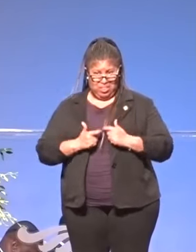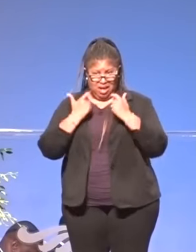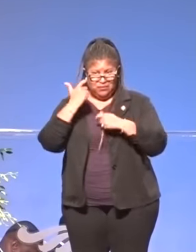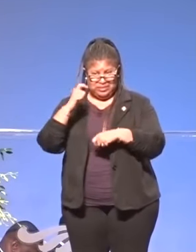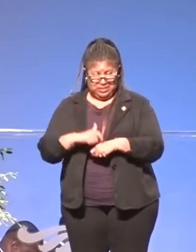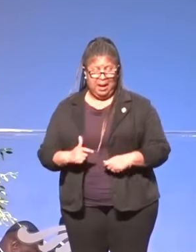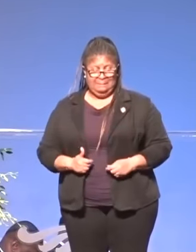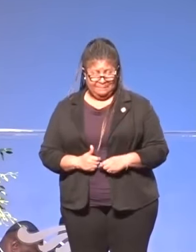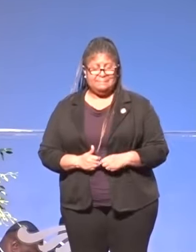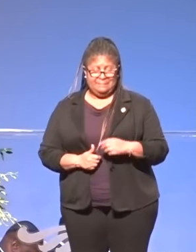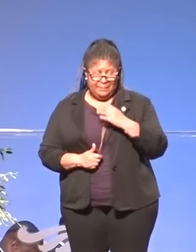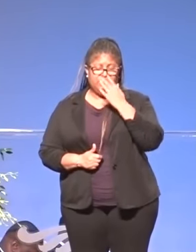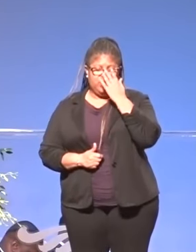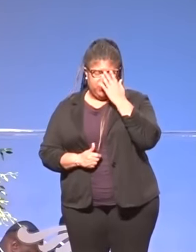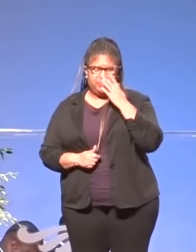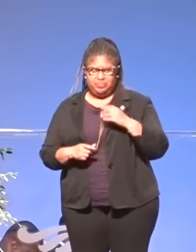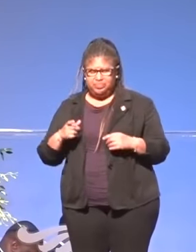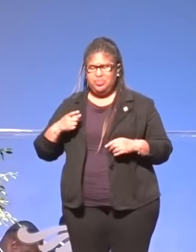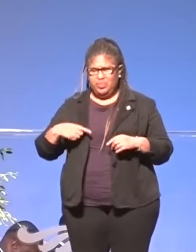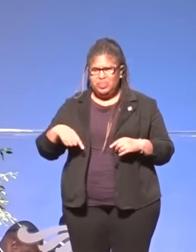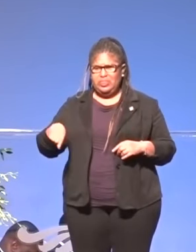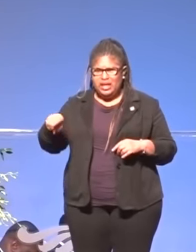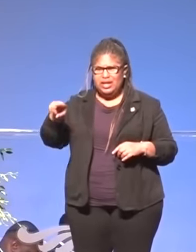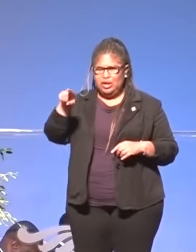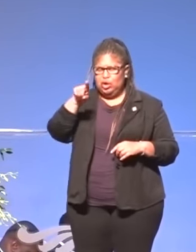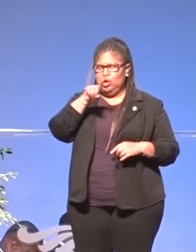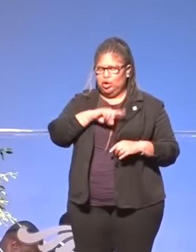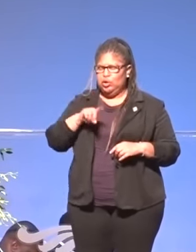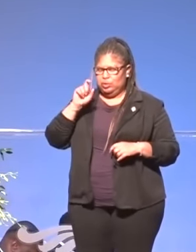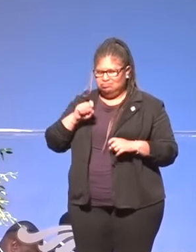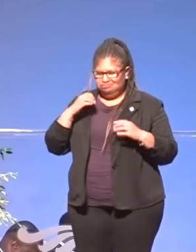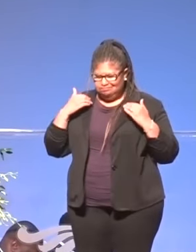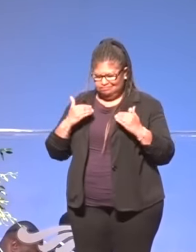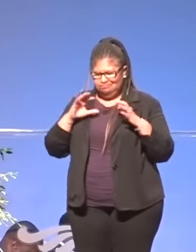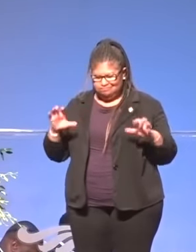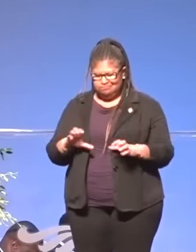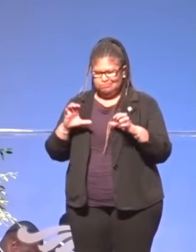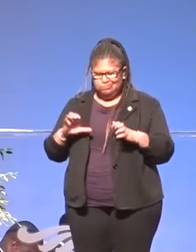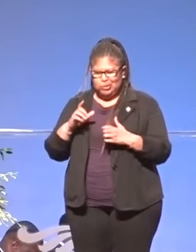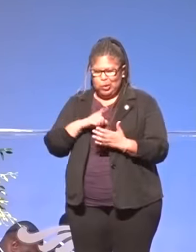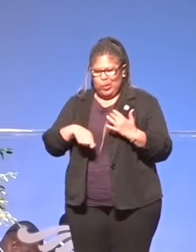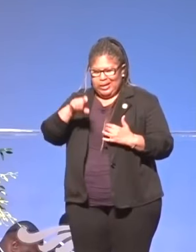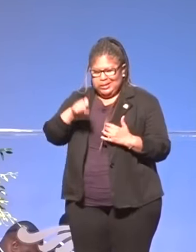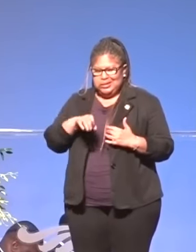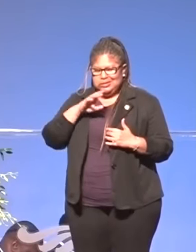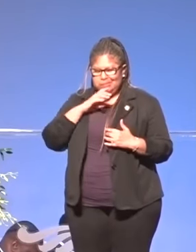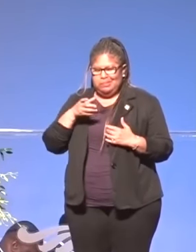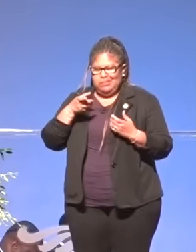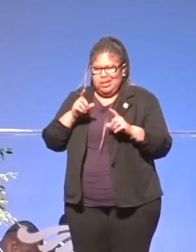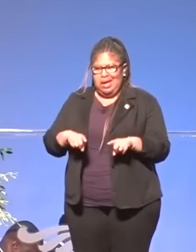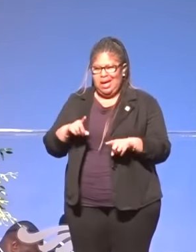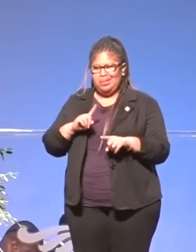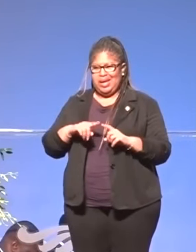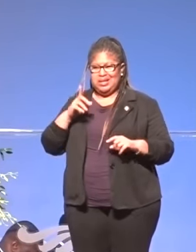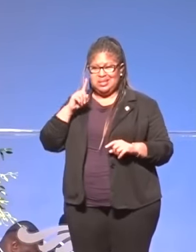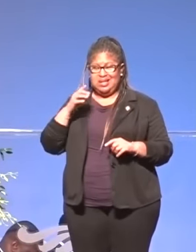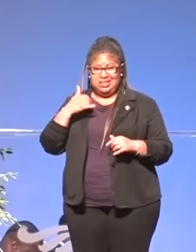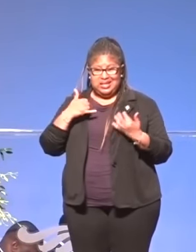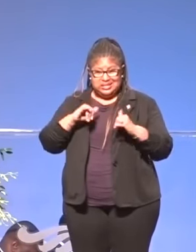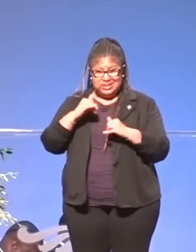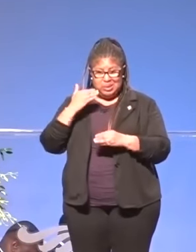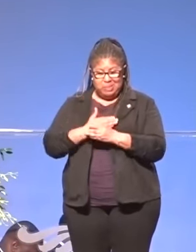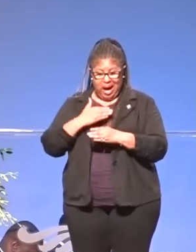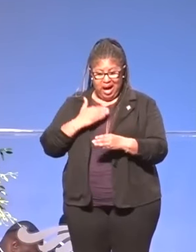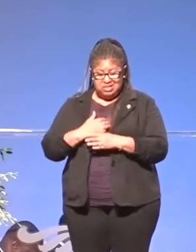But only if you ask and I ask, "What am I going to do about it?" And while it is still bothering you, write down